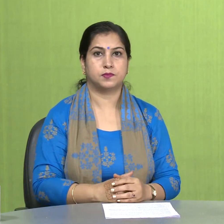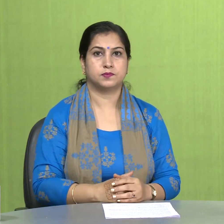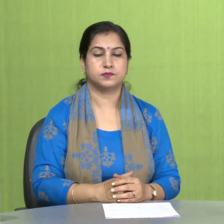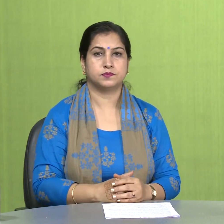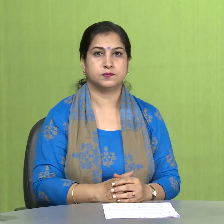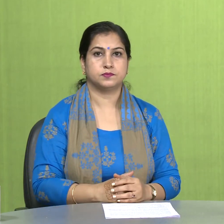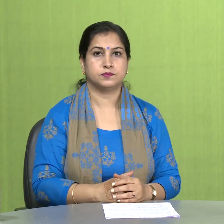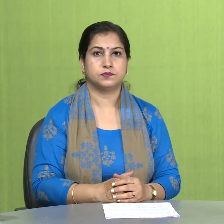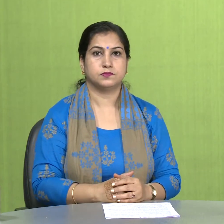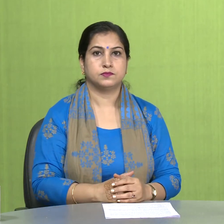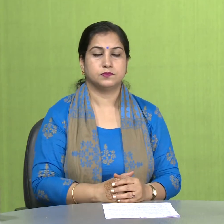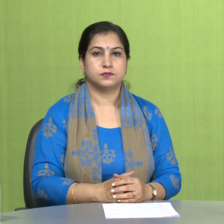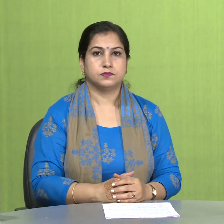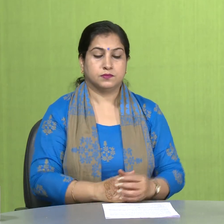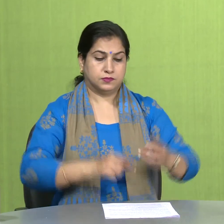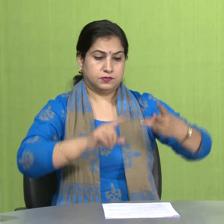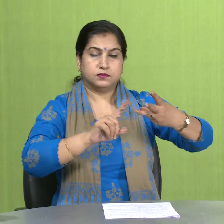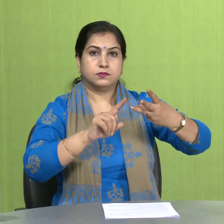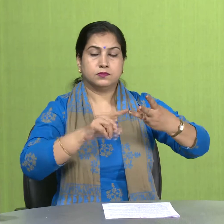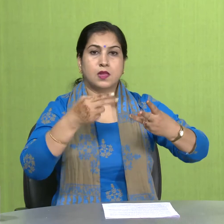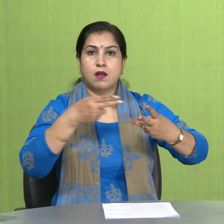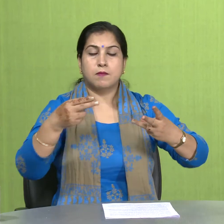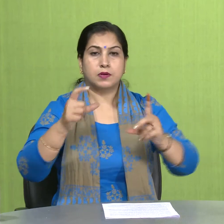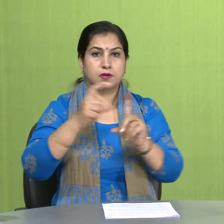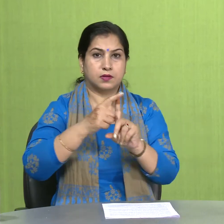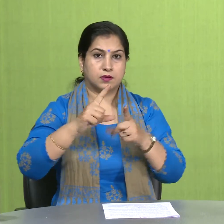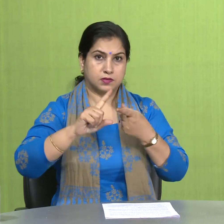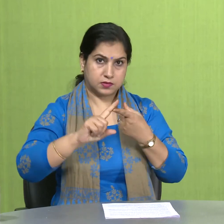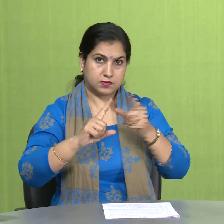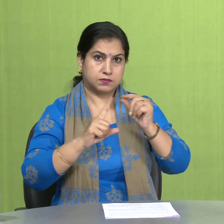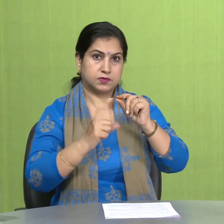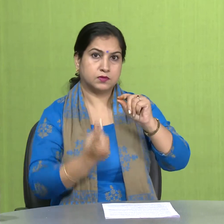is of deputy ministers.